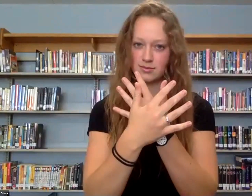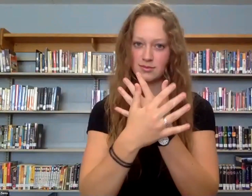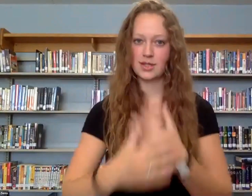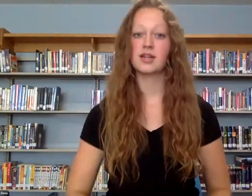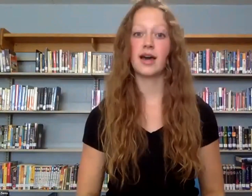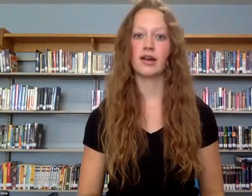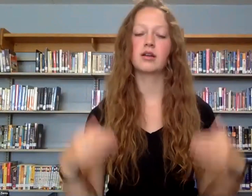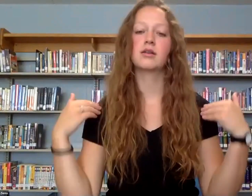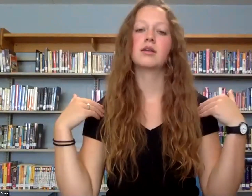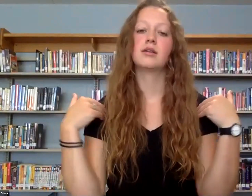tired,